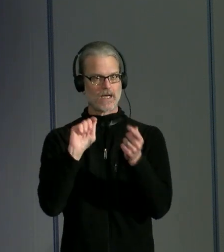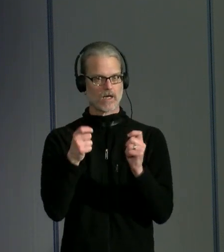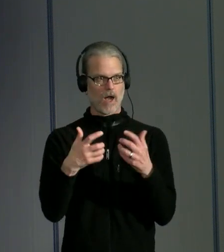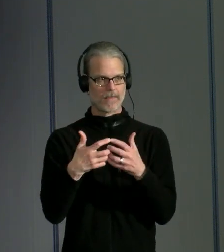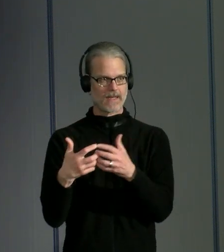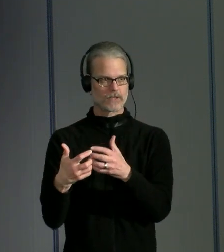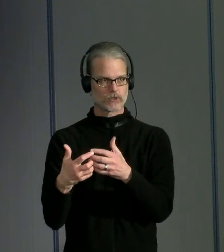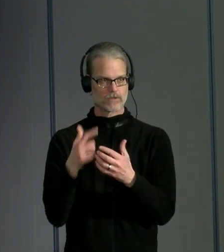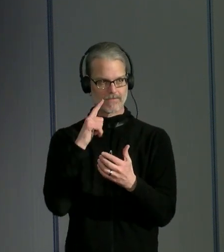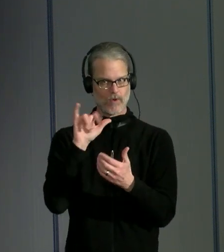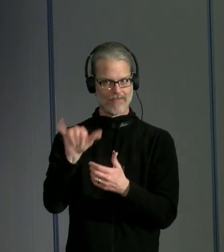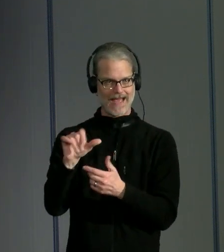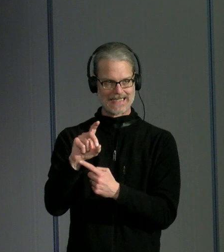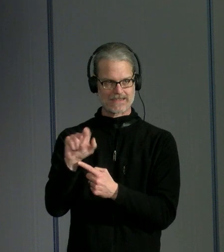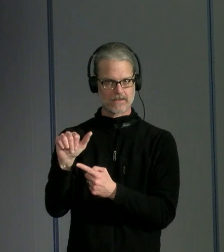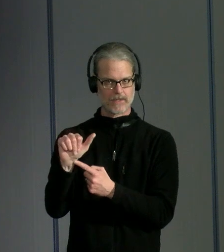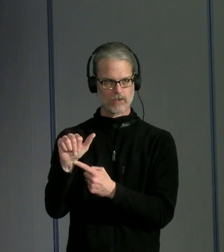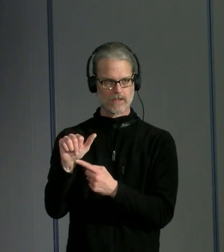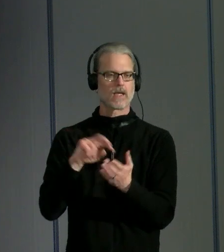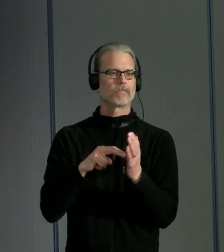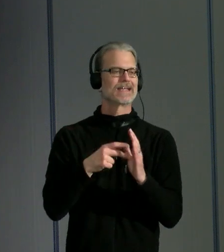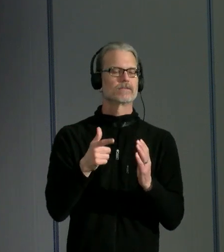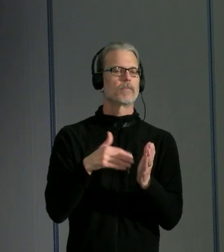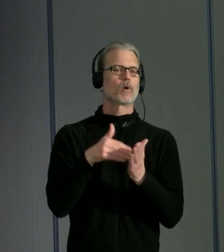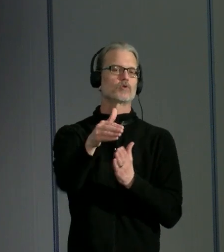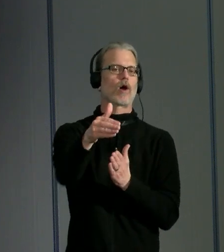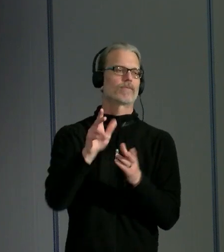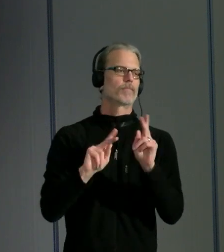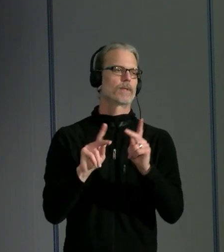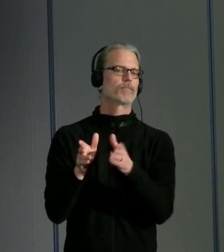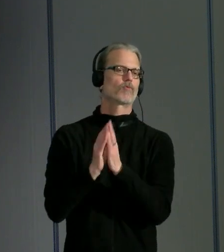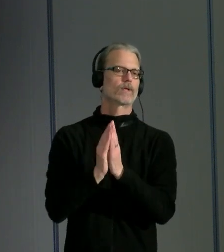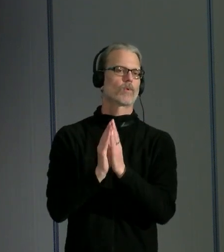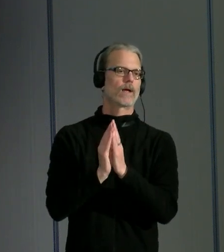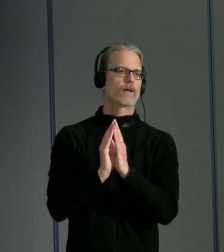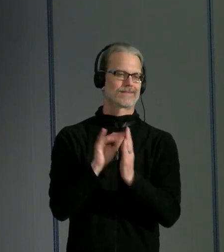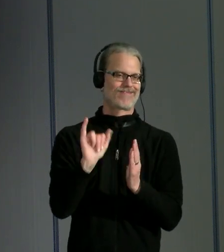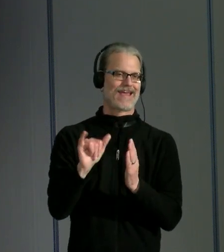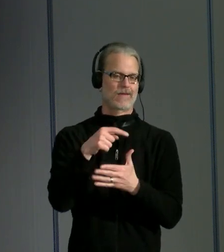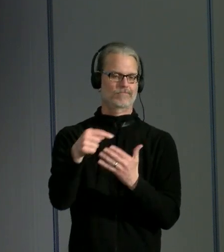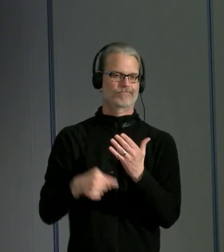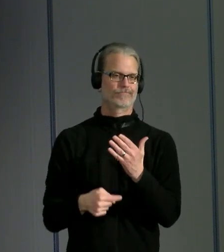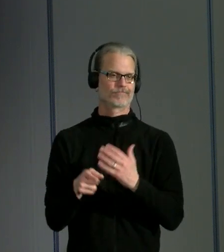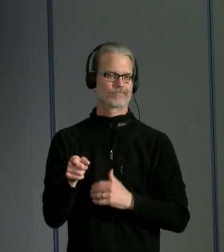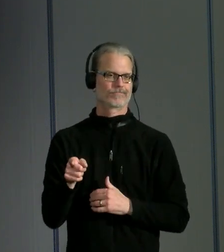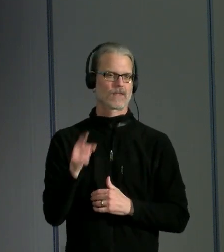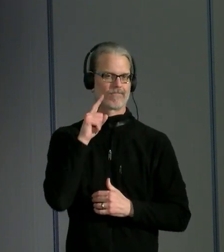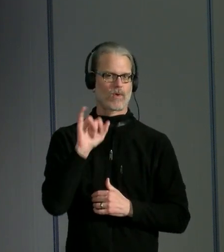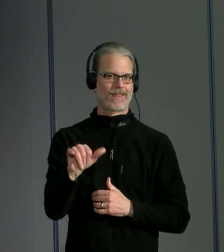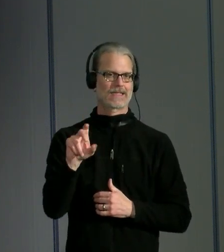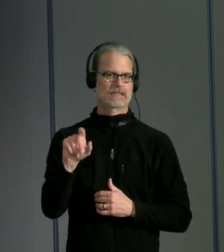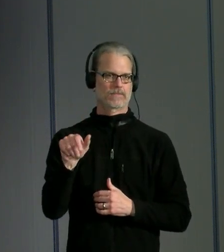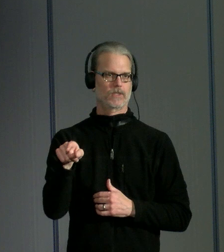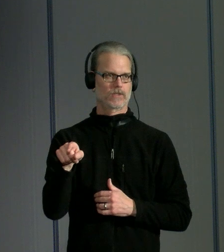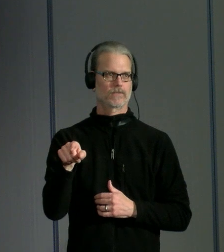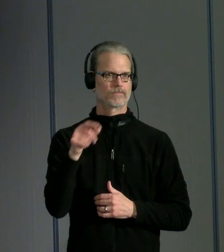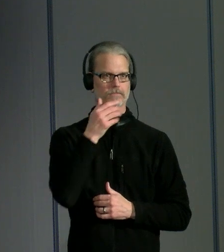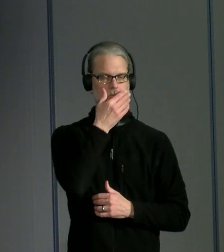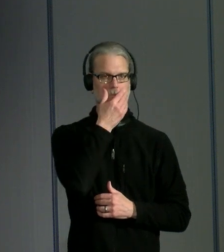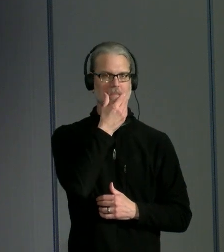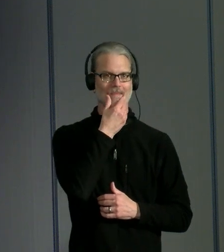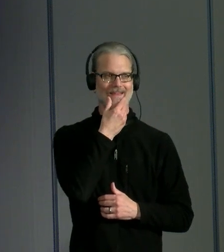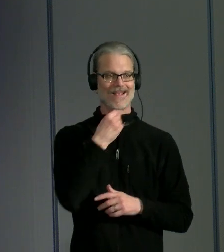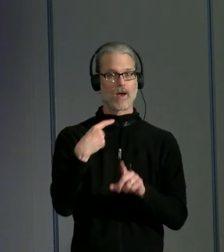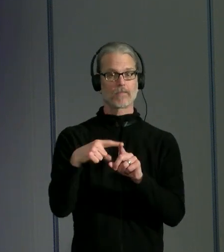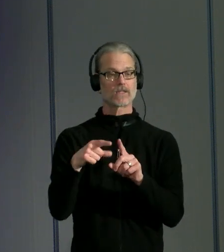accommodations, which just means that's what we see most often, people requesting for that associated disability. And it gives you some food